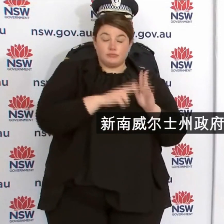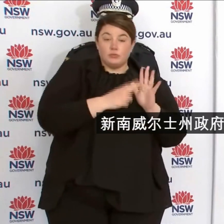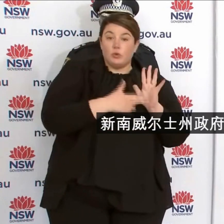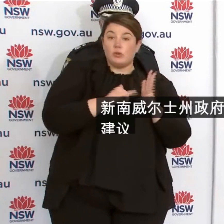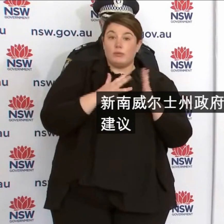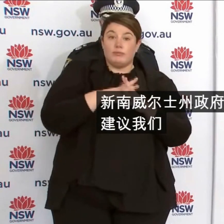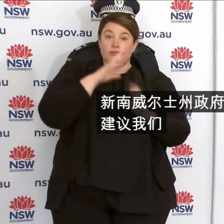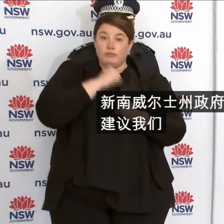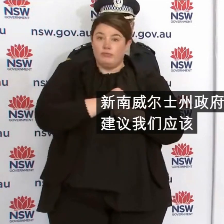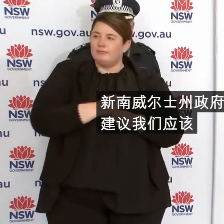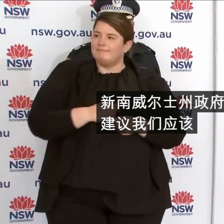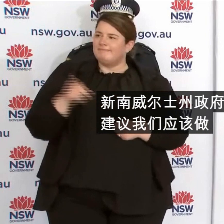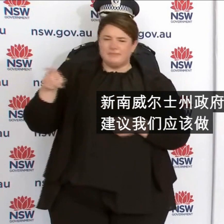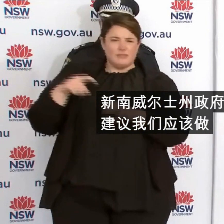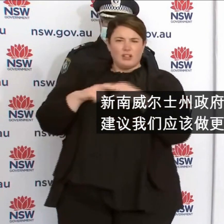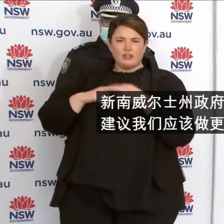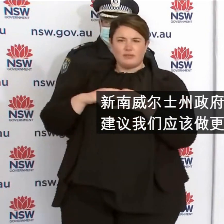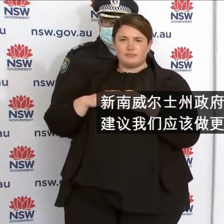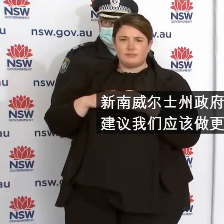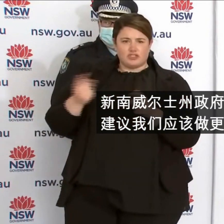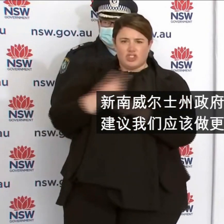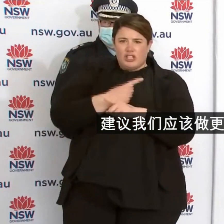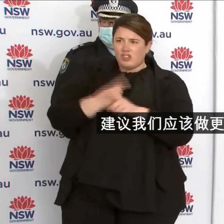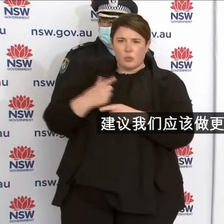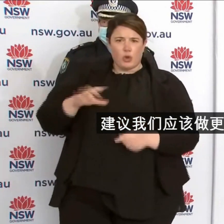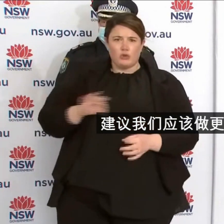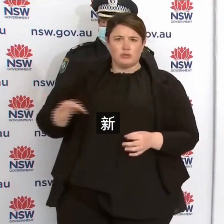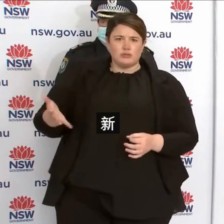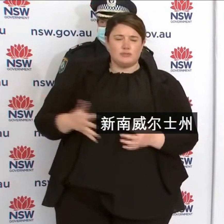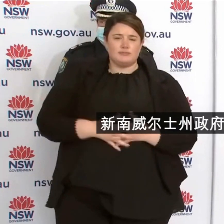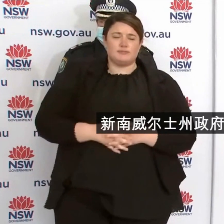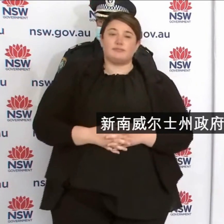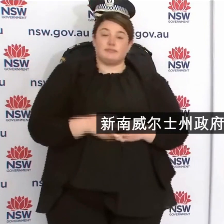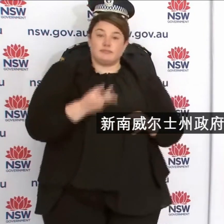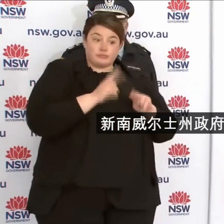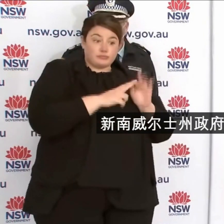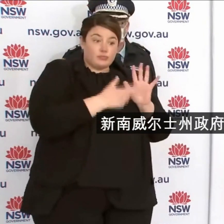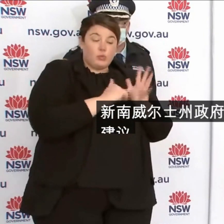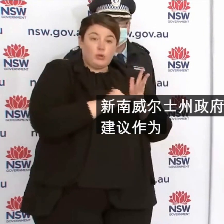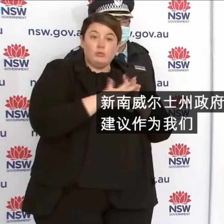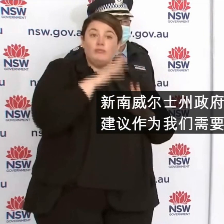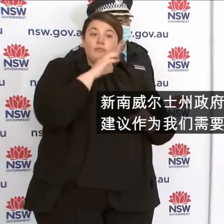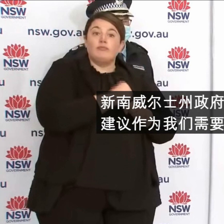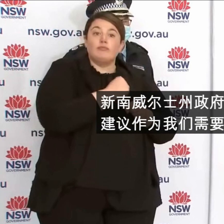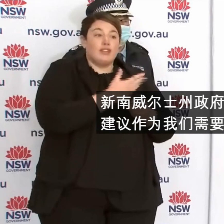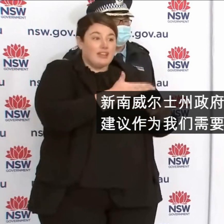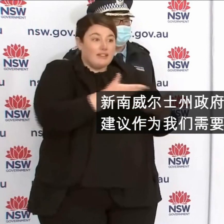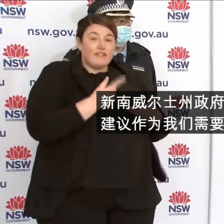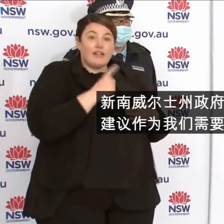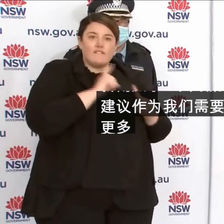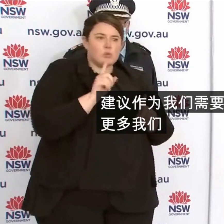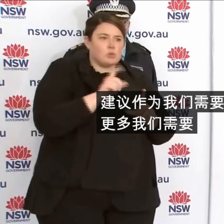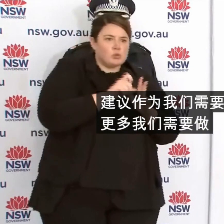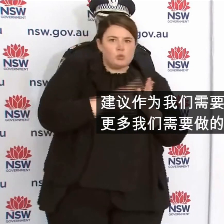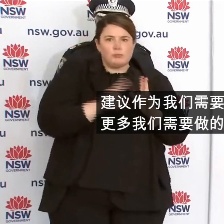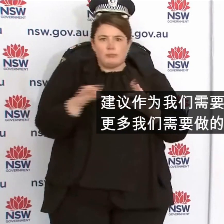Wales Government receives advice that we should do more, if at any time the New South Wales Government gets advice as what we need to do,